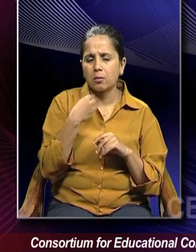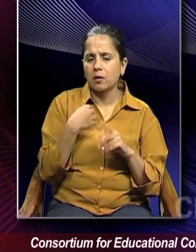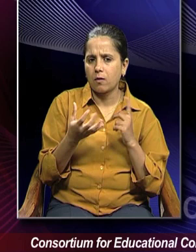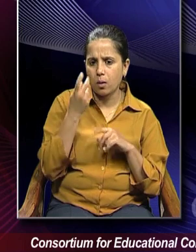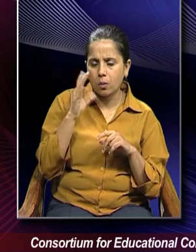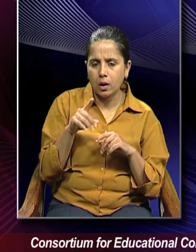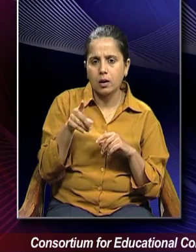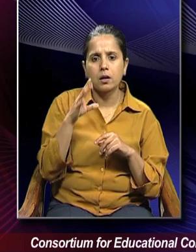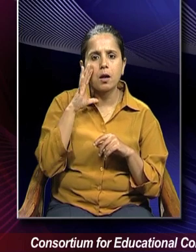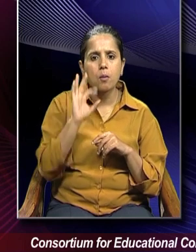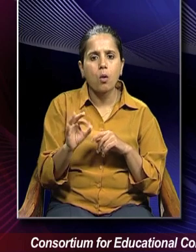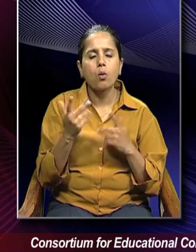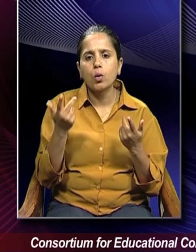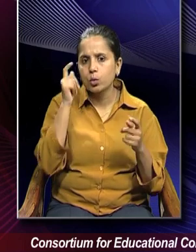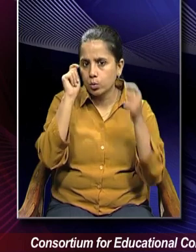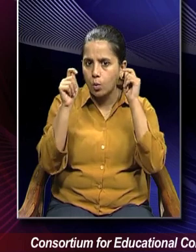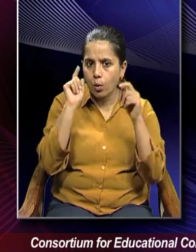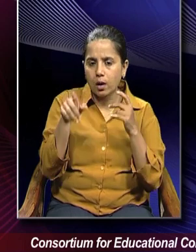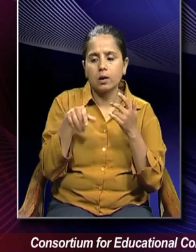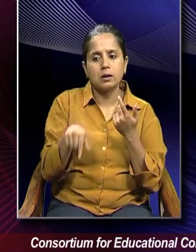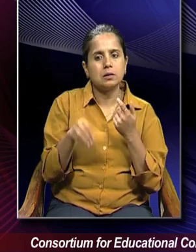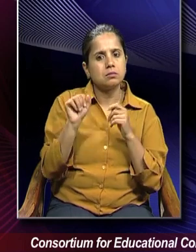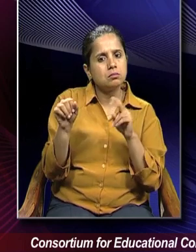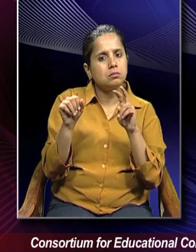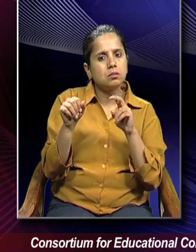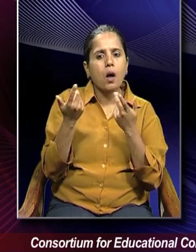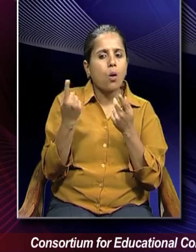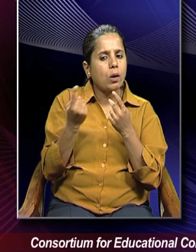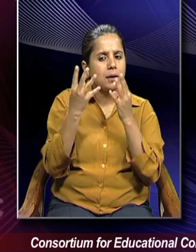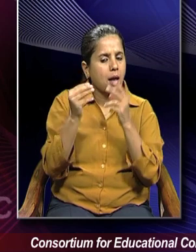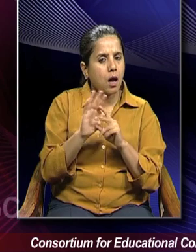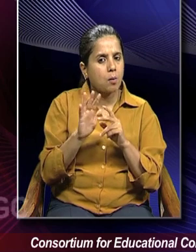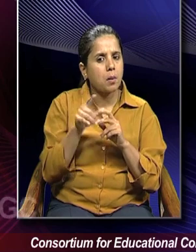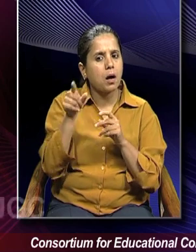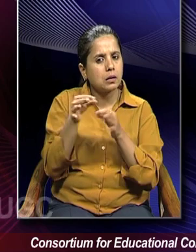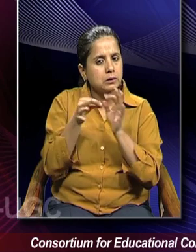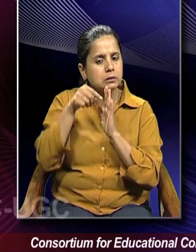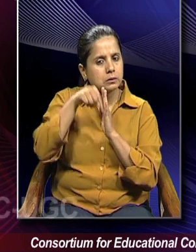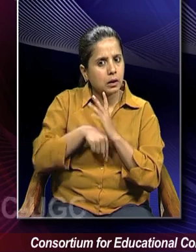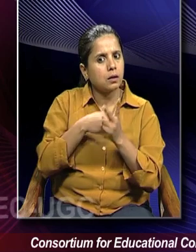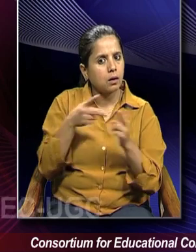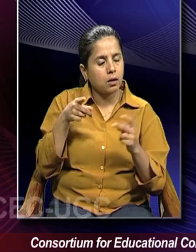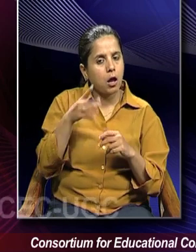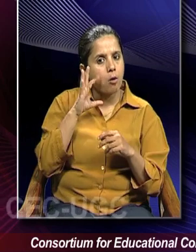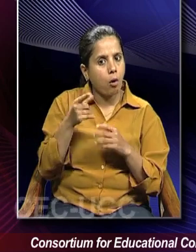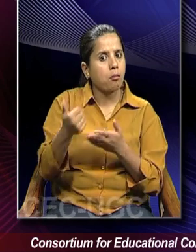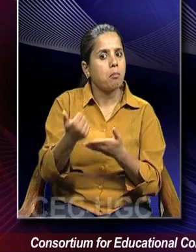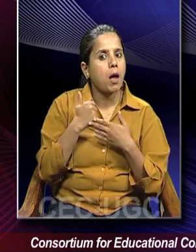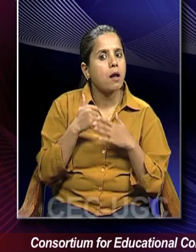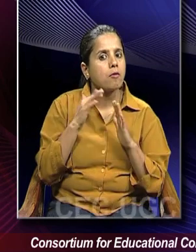the significant role of subjective method of doing assessment and impact of